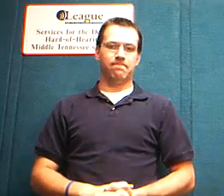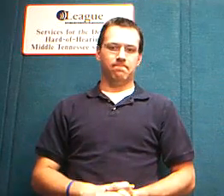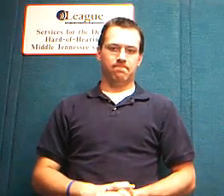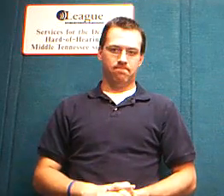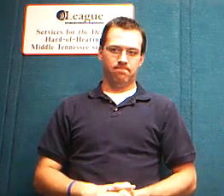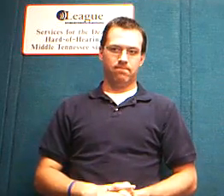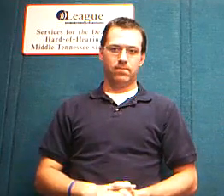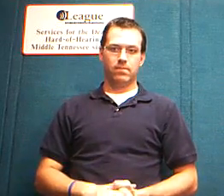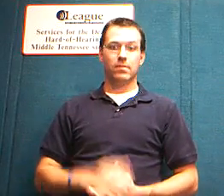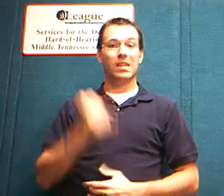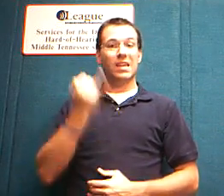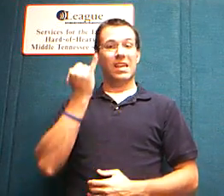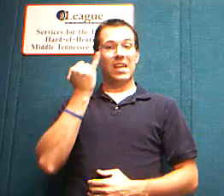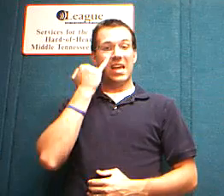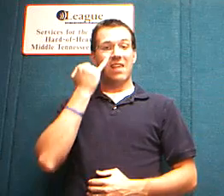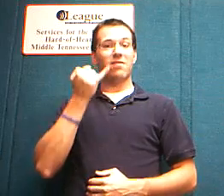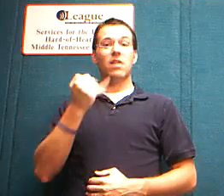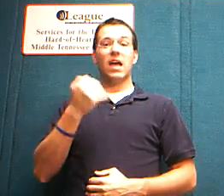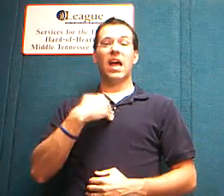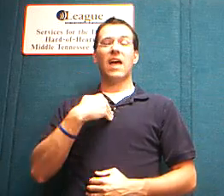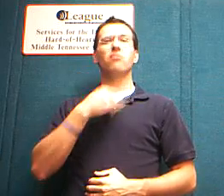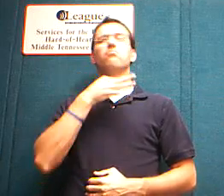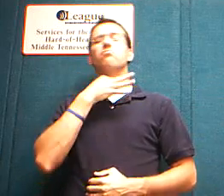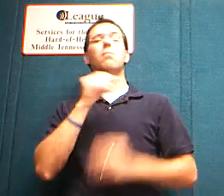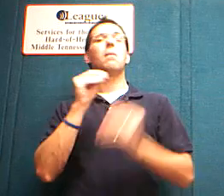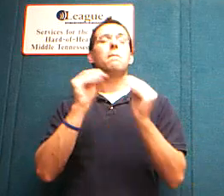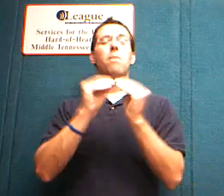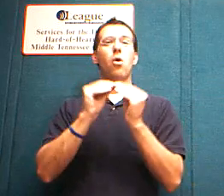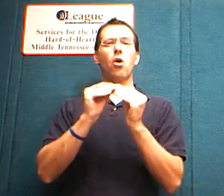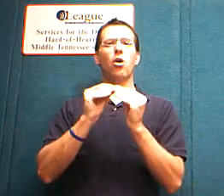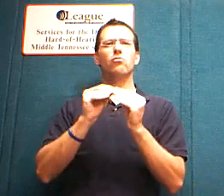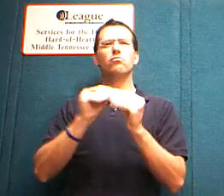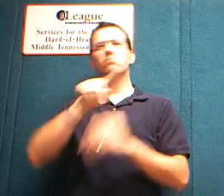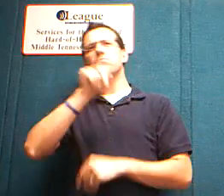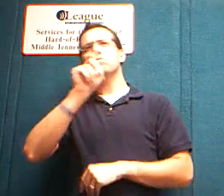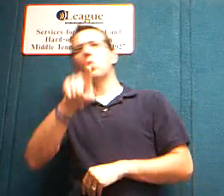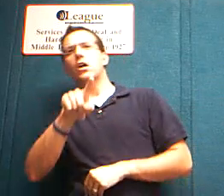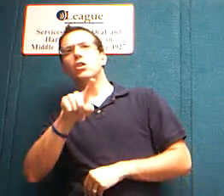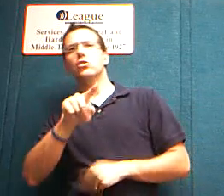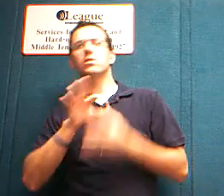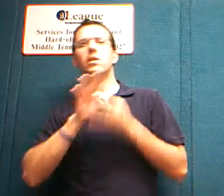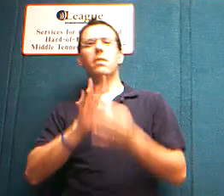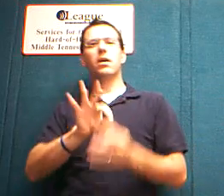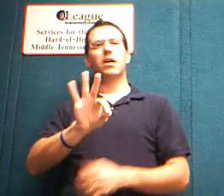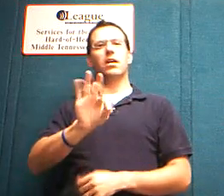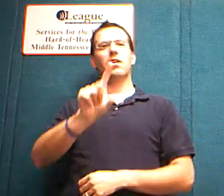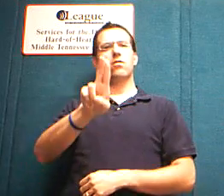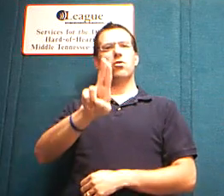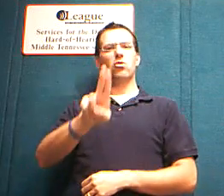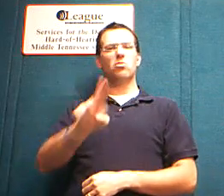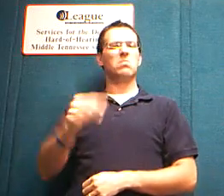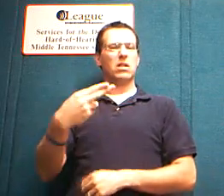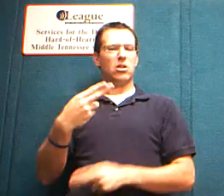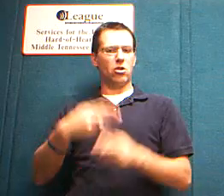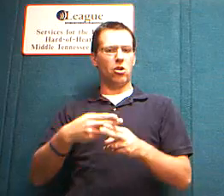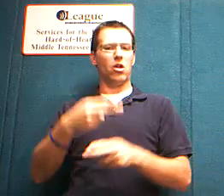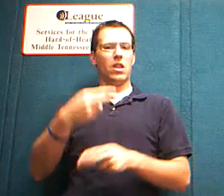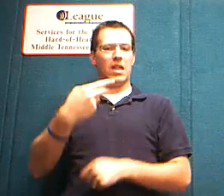If you have any other questions about the flu, the H1N1 flu, check the website for